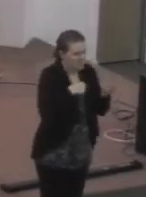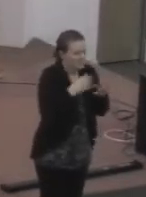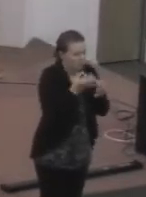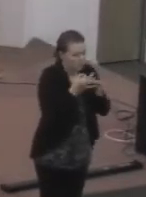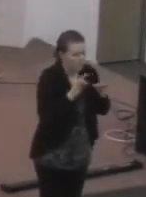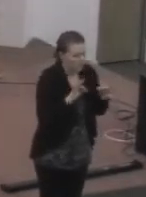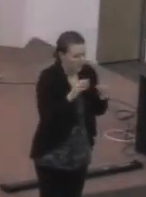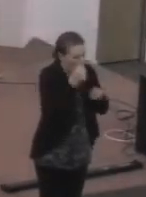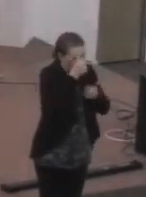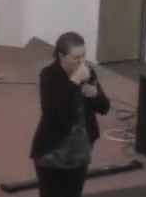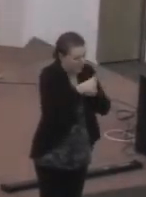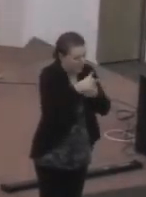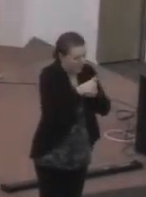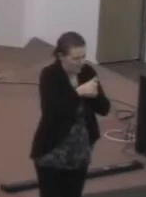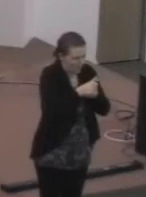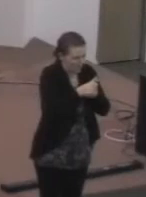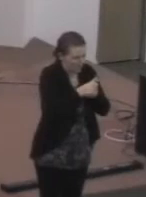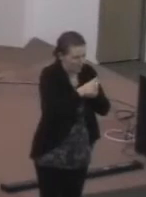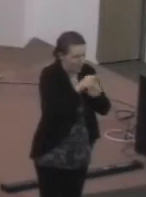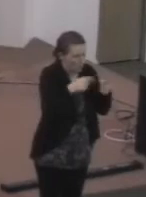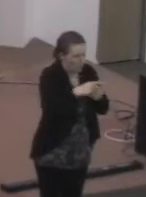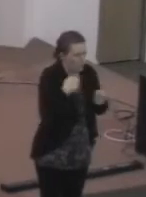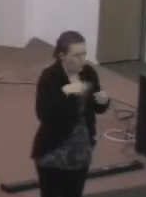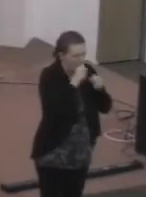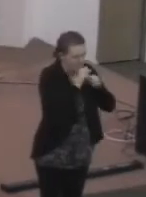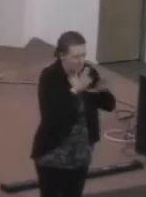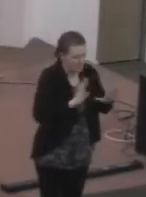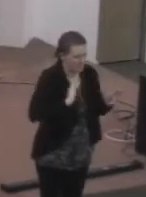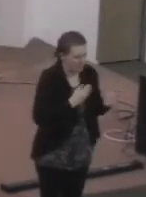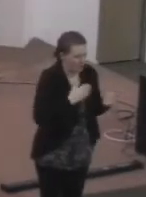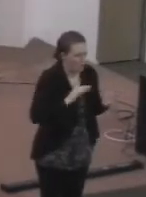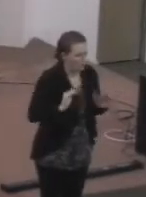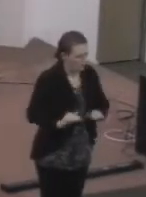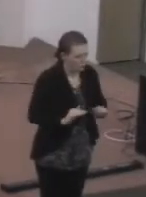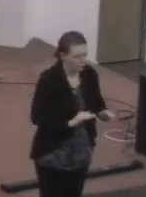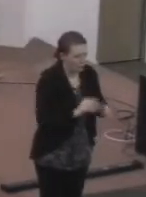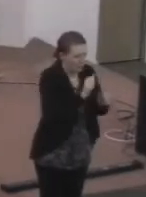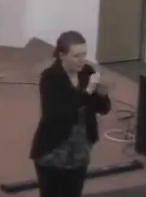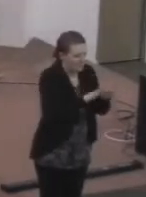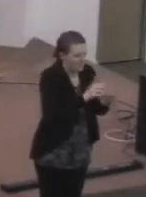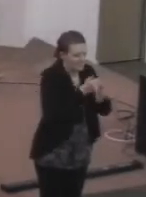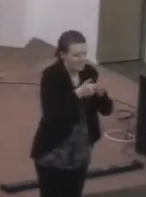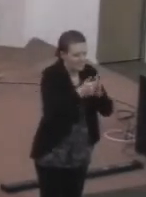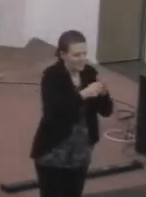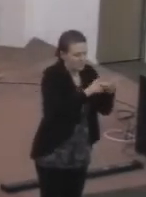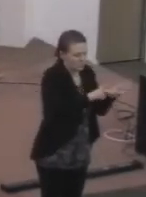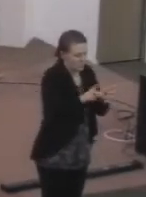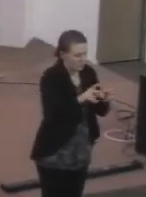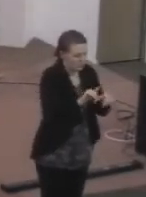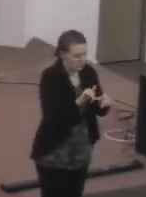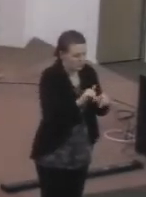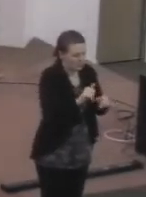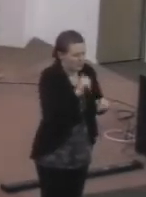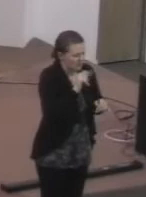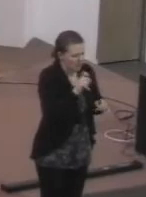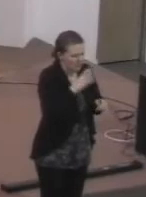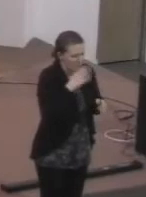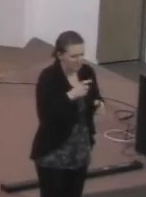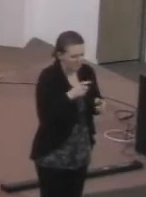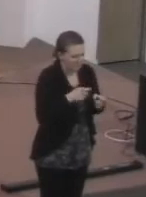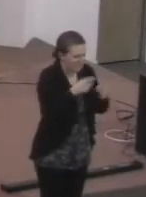this season. As we bless our children, let's just bless others as well around us. It doesn't have to be gifts of